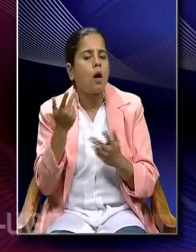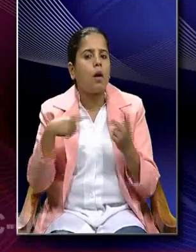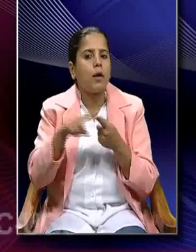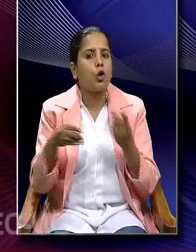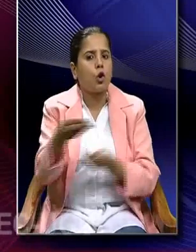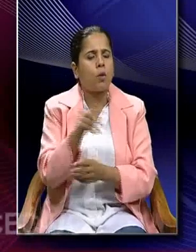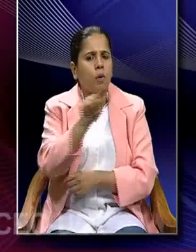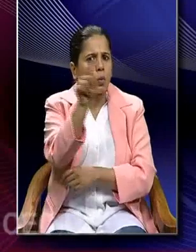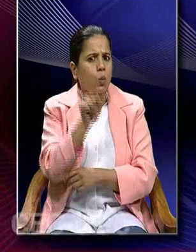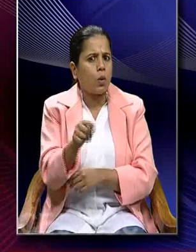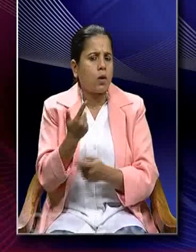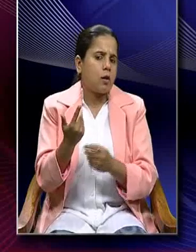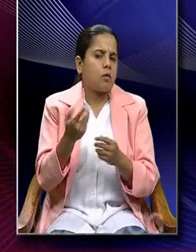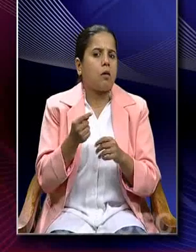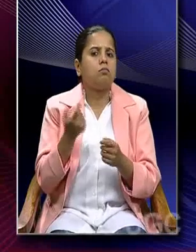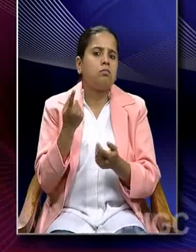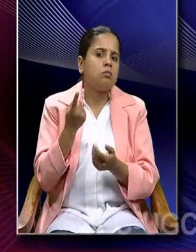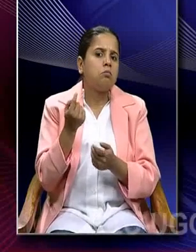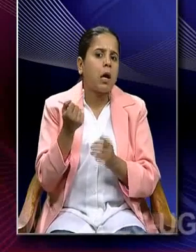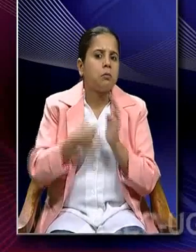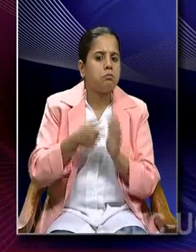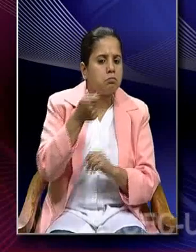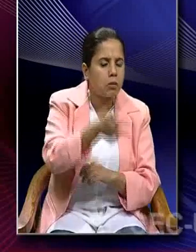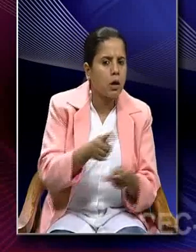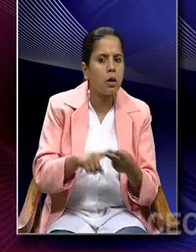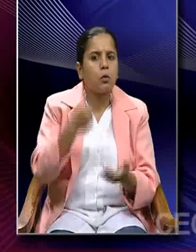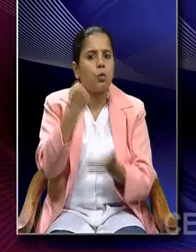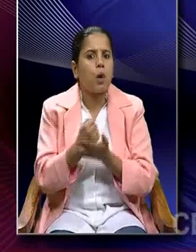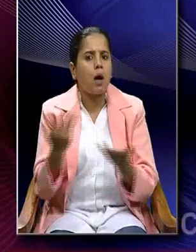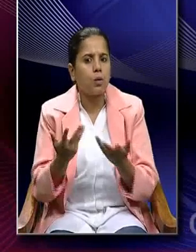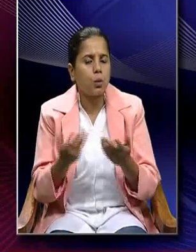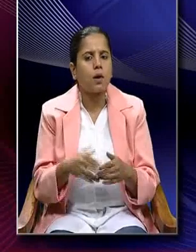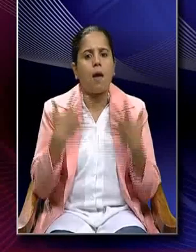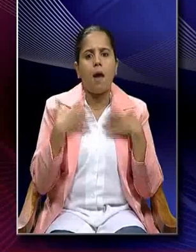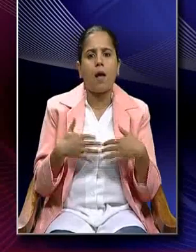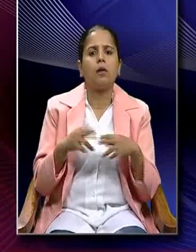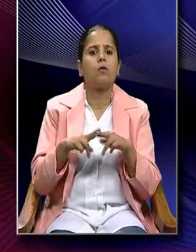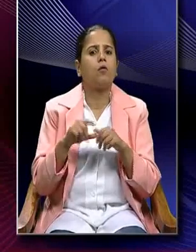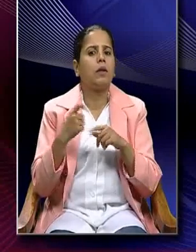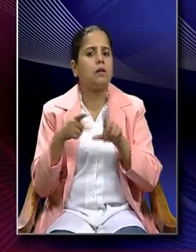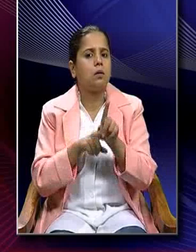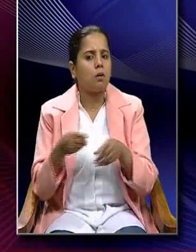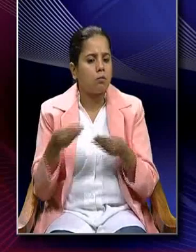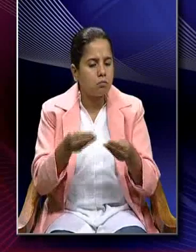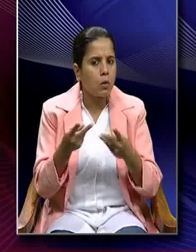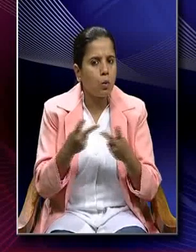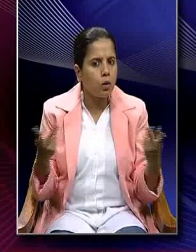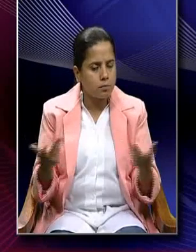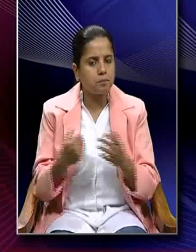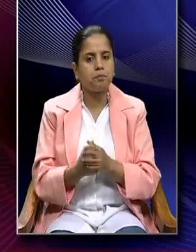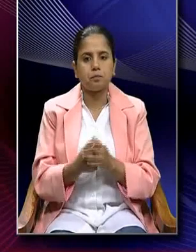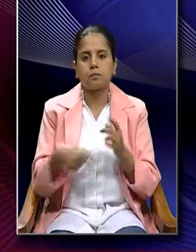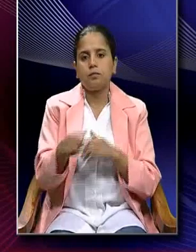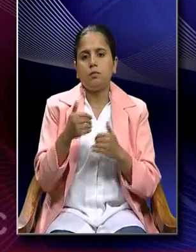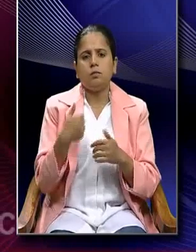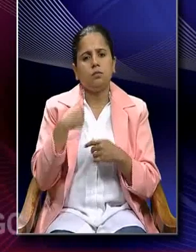questions of wages, rights, various kinds of health facilities, etc. I now